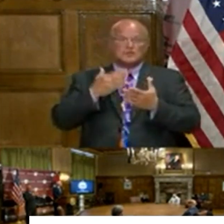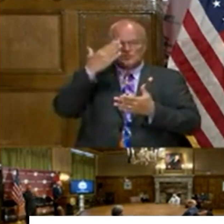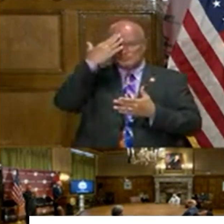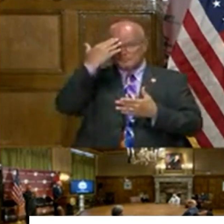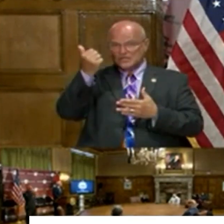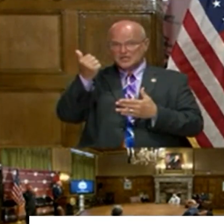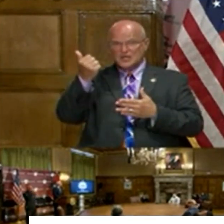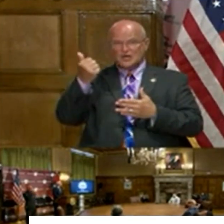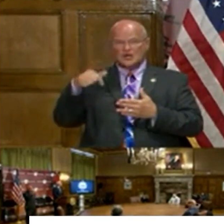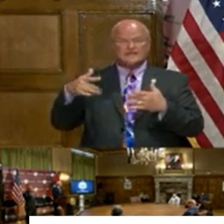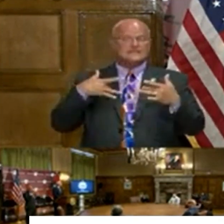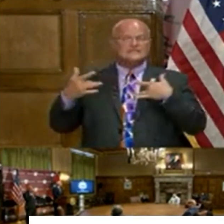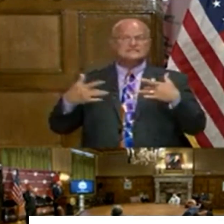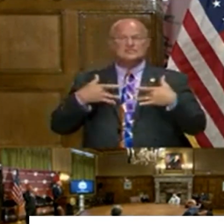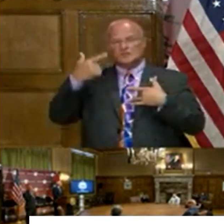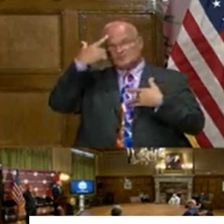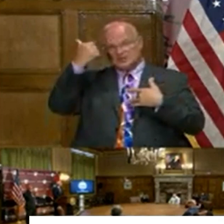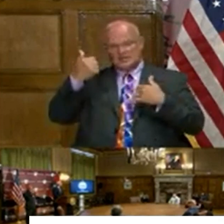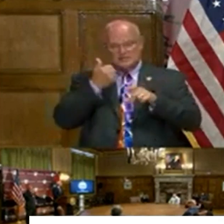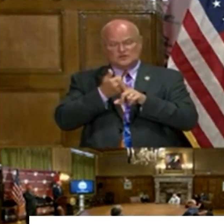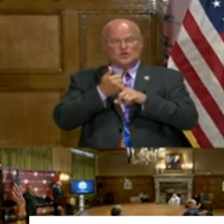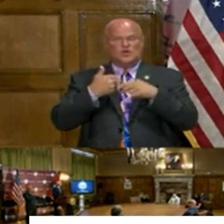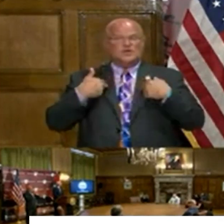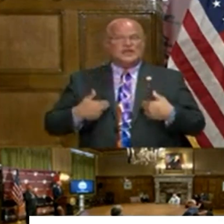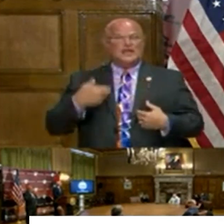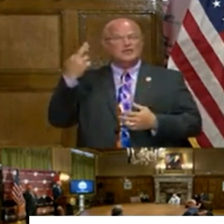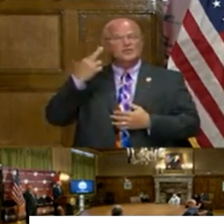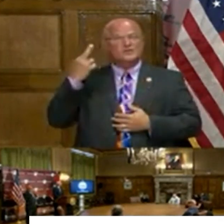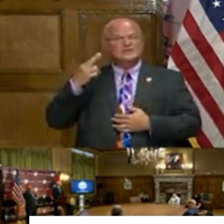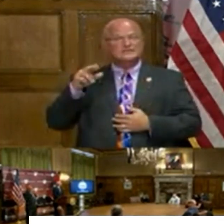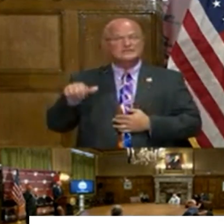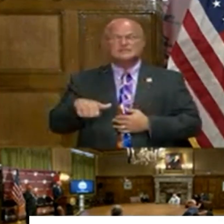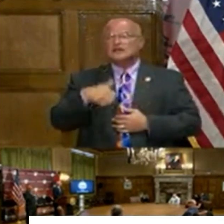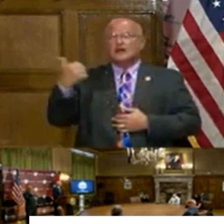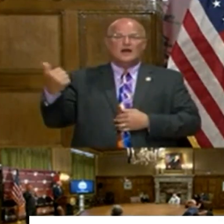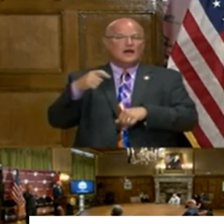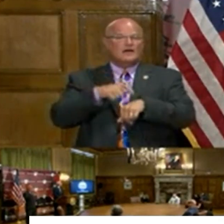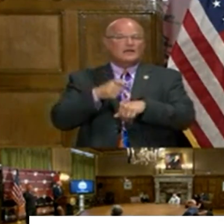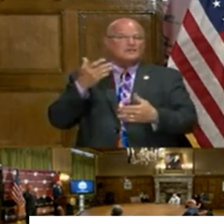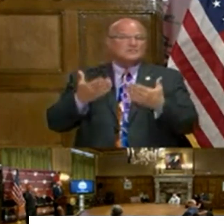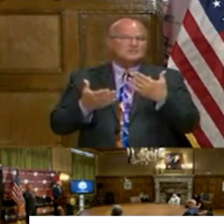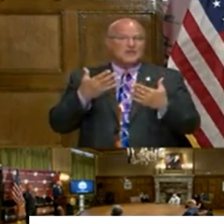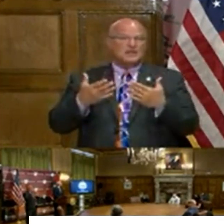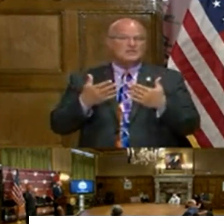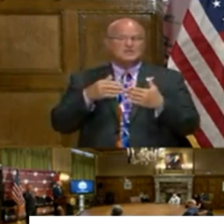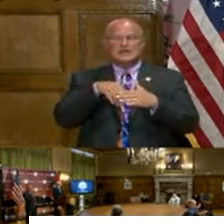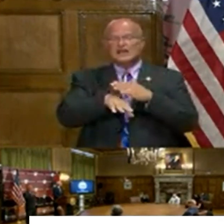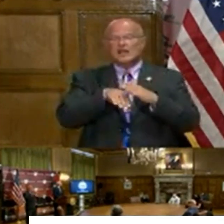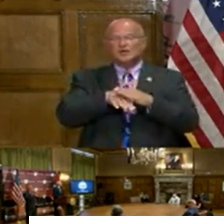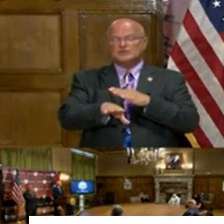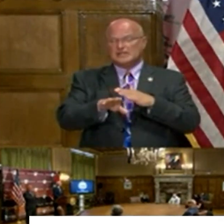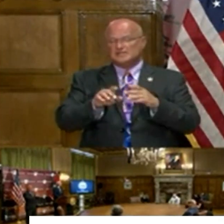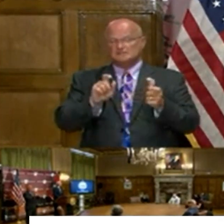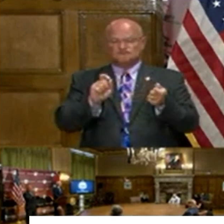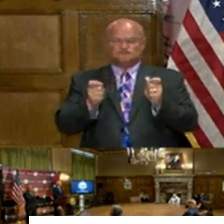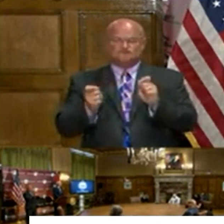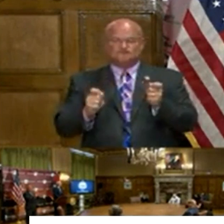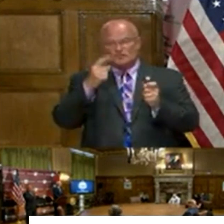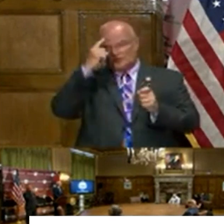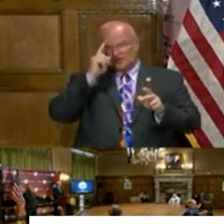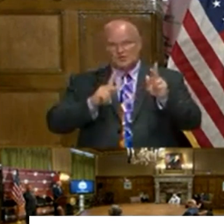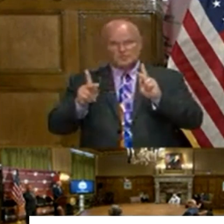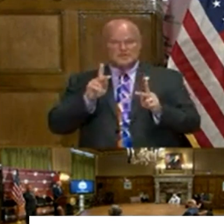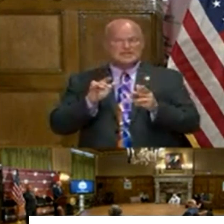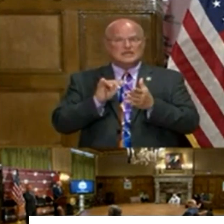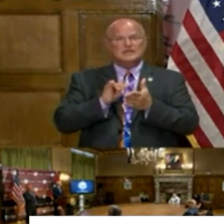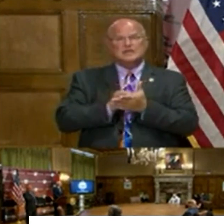because they're concerned because of their own health reasons. Other times, there's accommodations that are made for those that